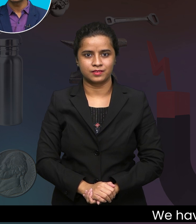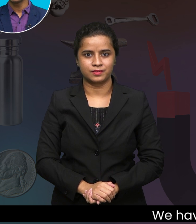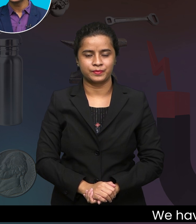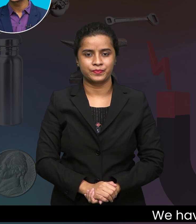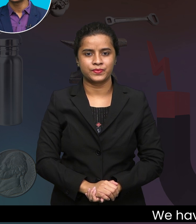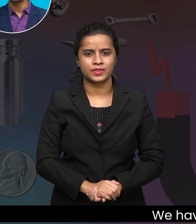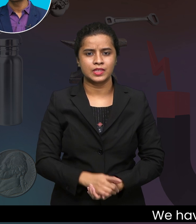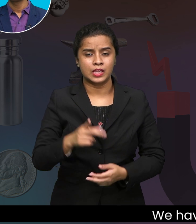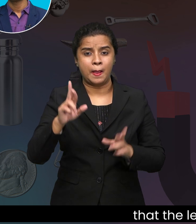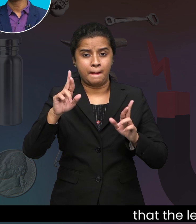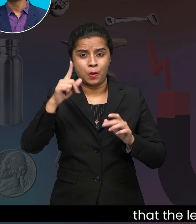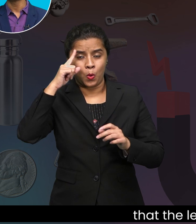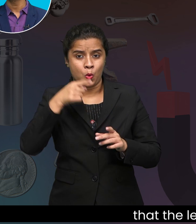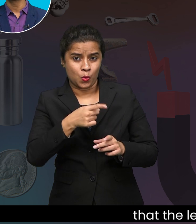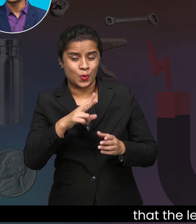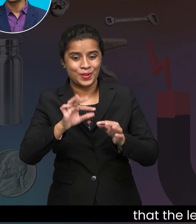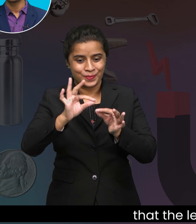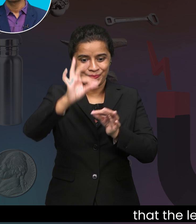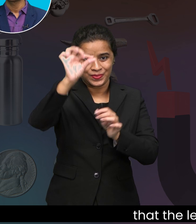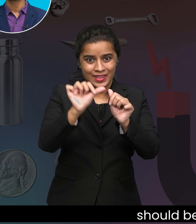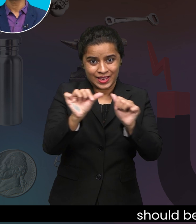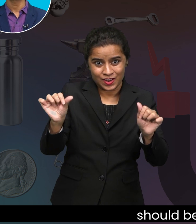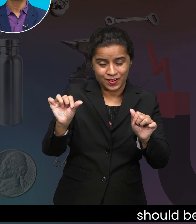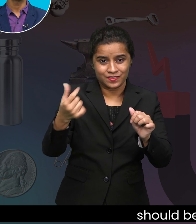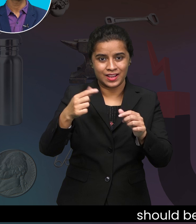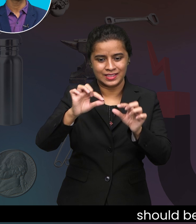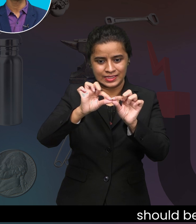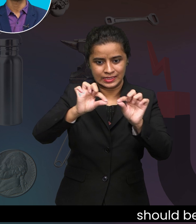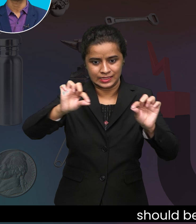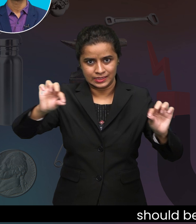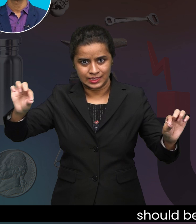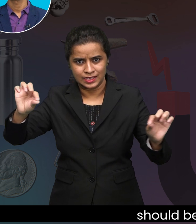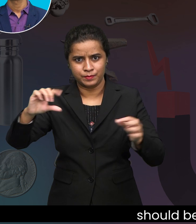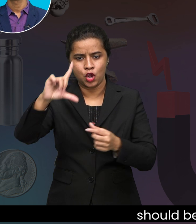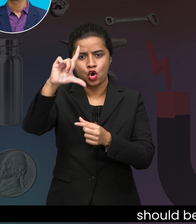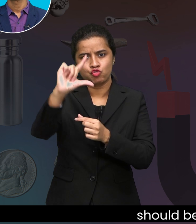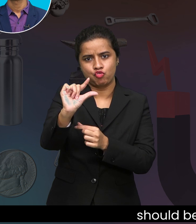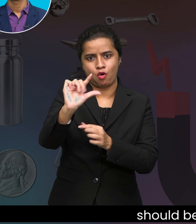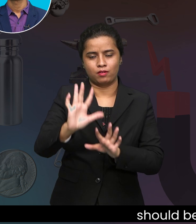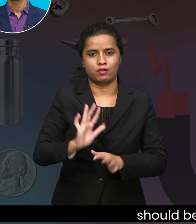We have to make sure that the length of the thread should be sufficiently short.